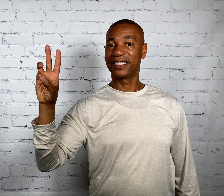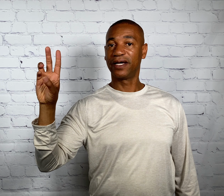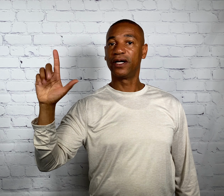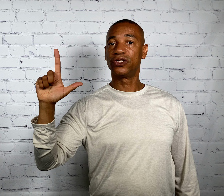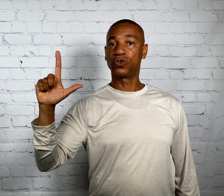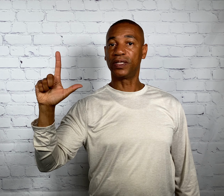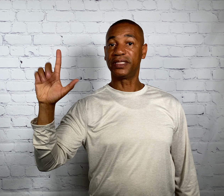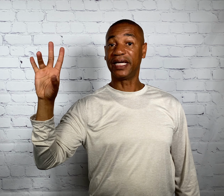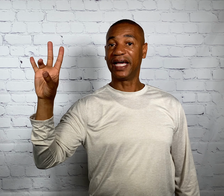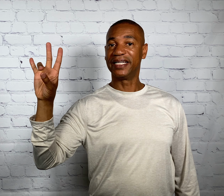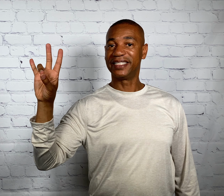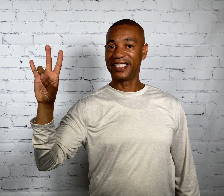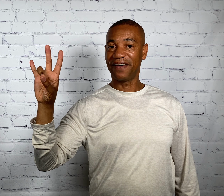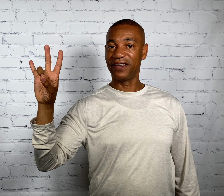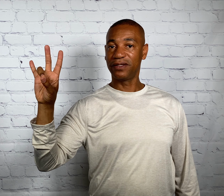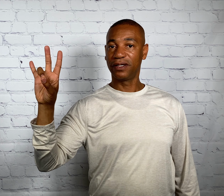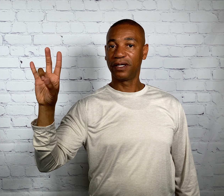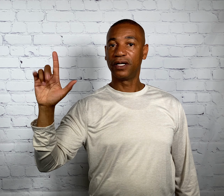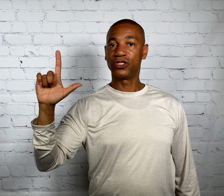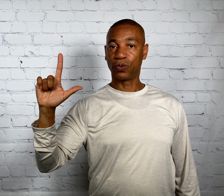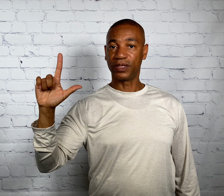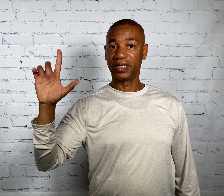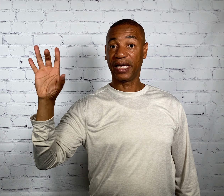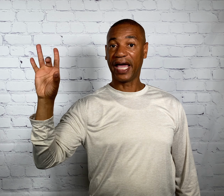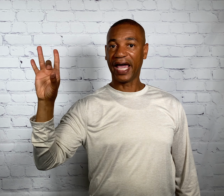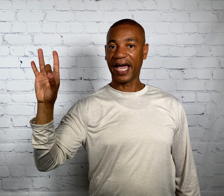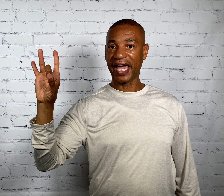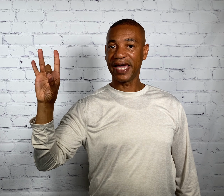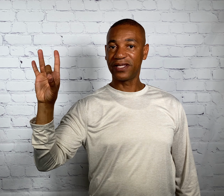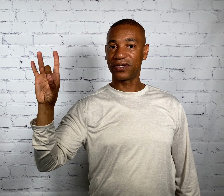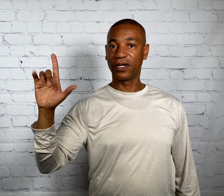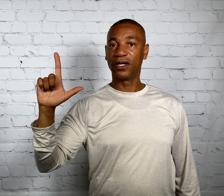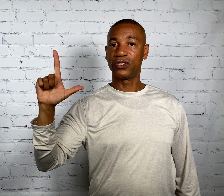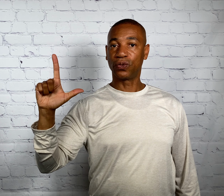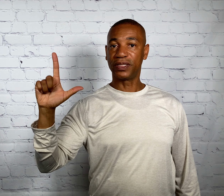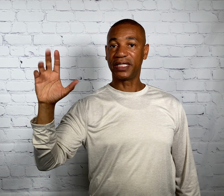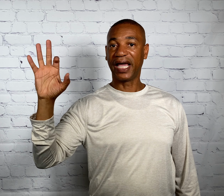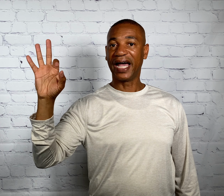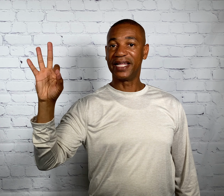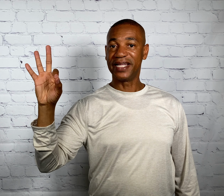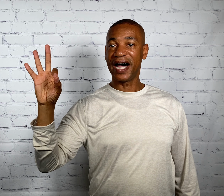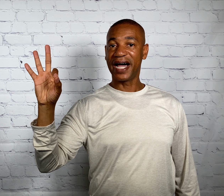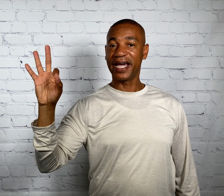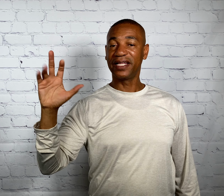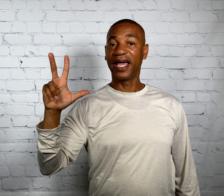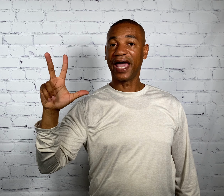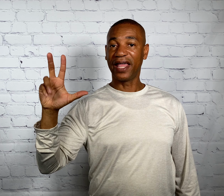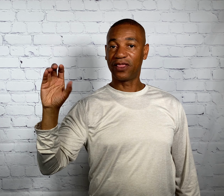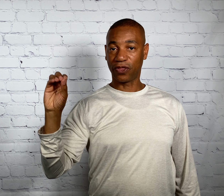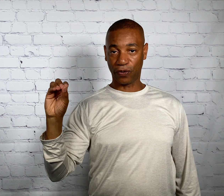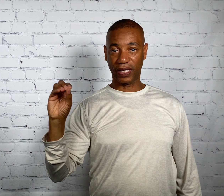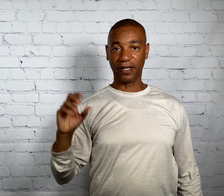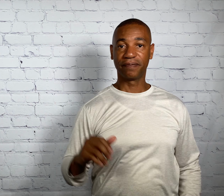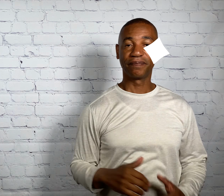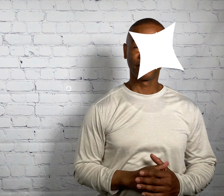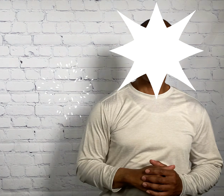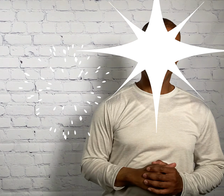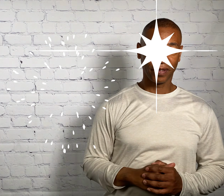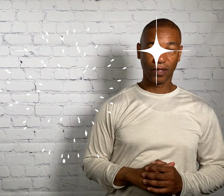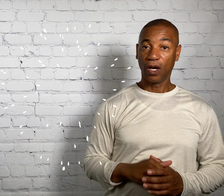26, 27, 28, 29, and 30.